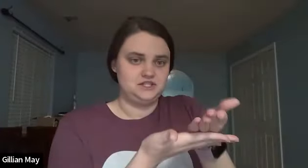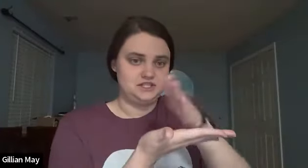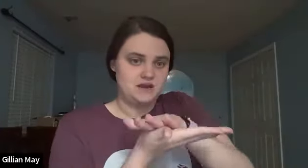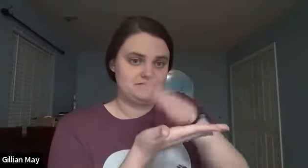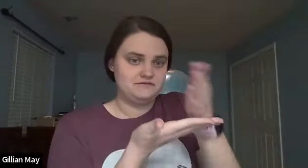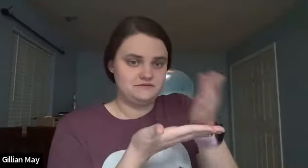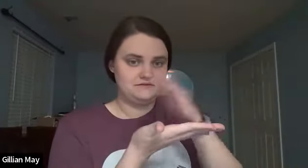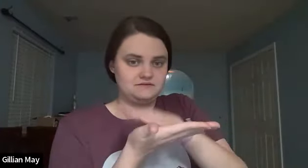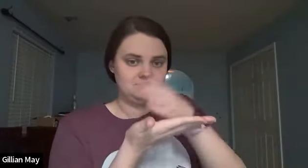chef.